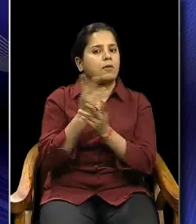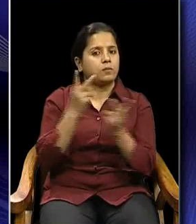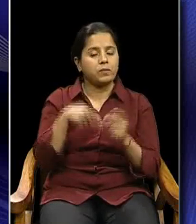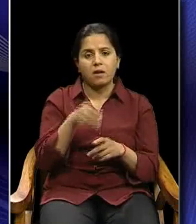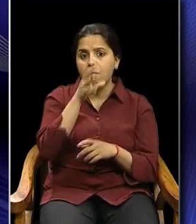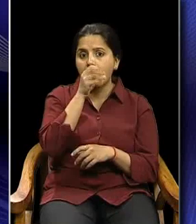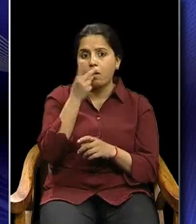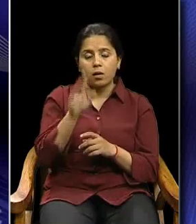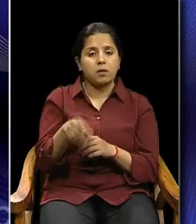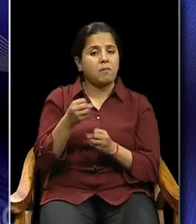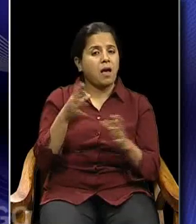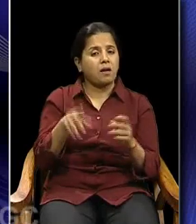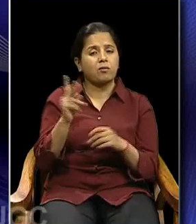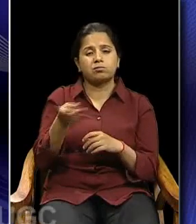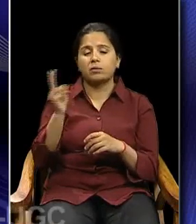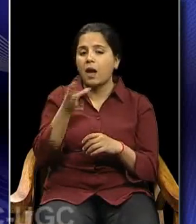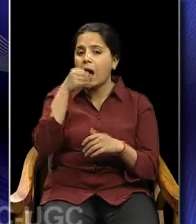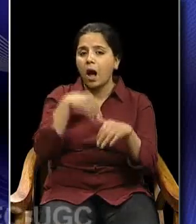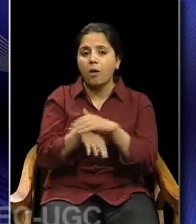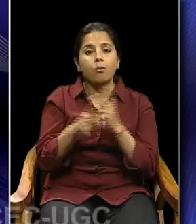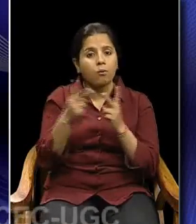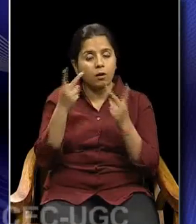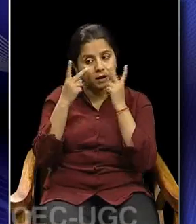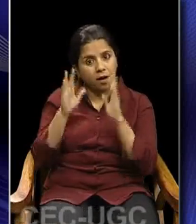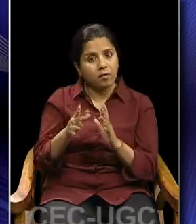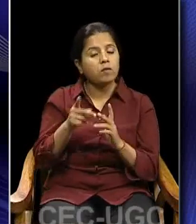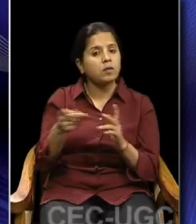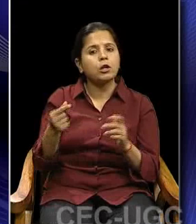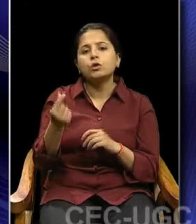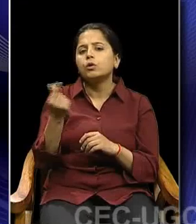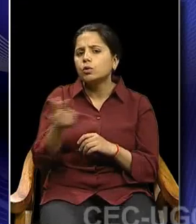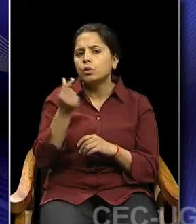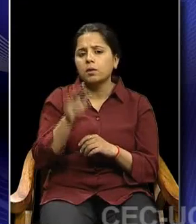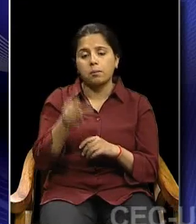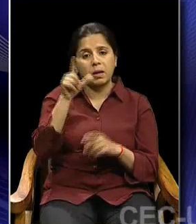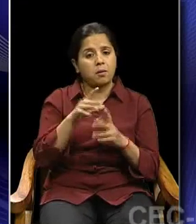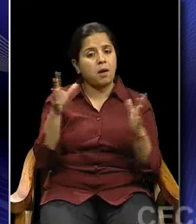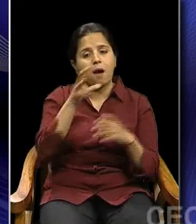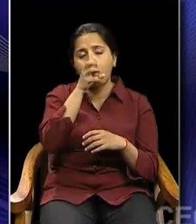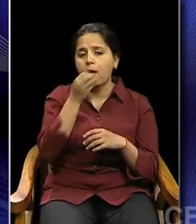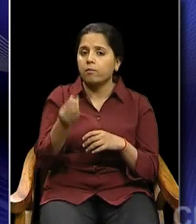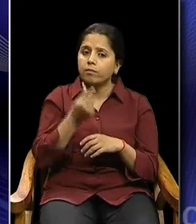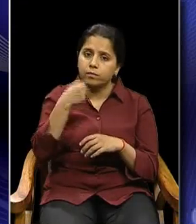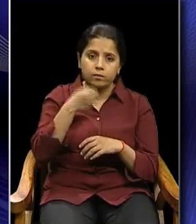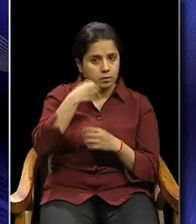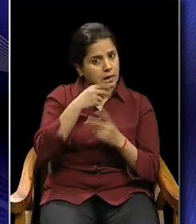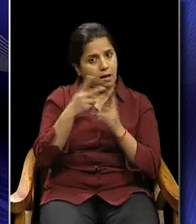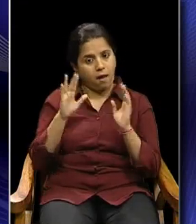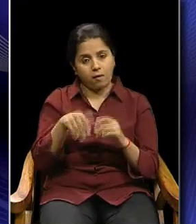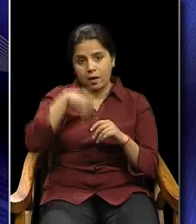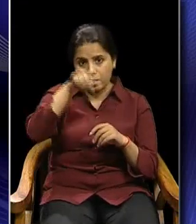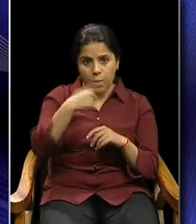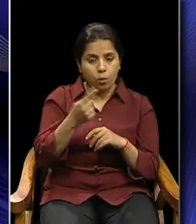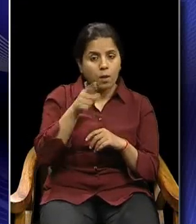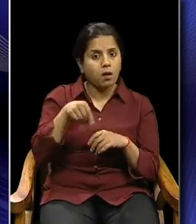mango has so many varieties, and it is being consumed in large quantities not only in India, but it